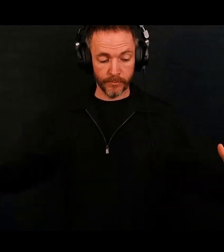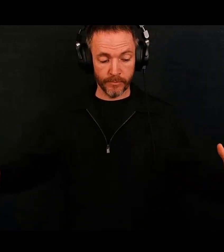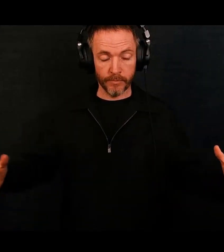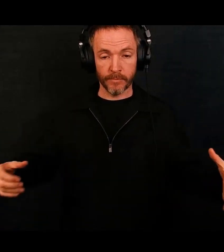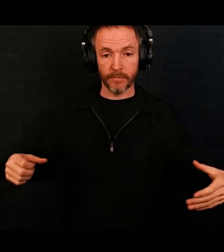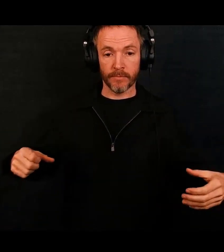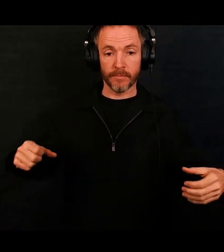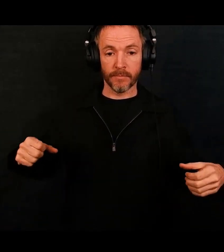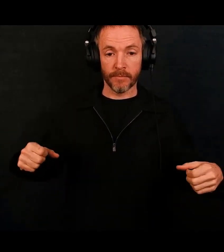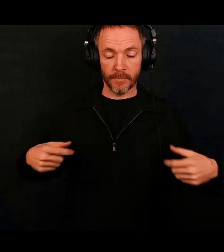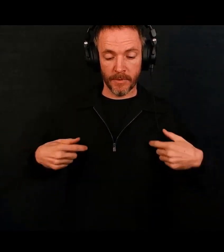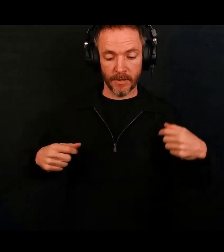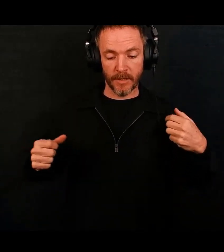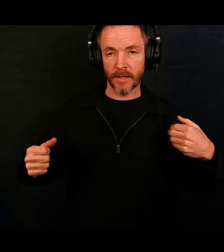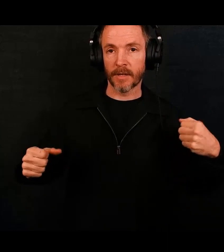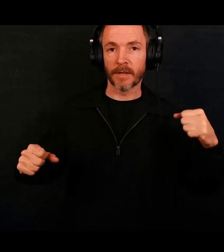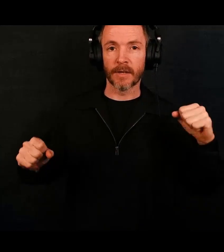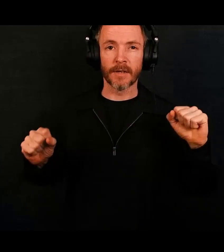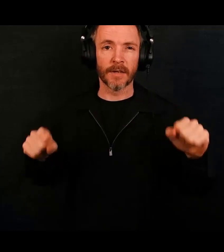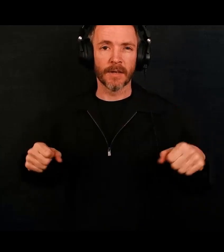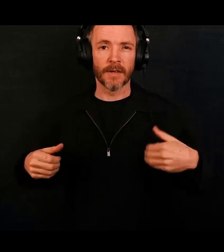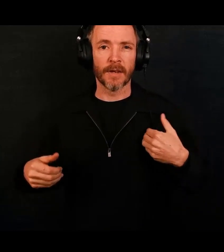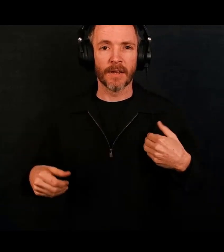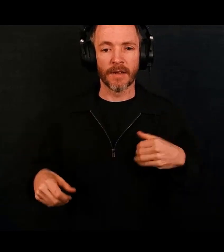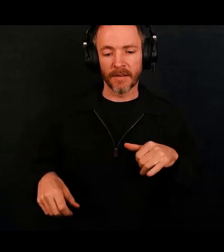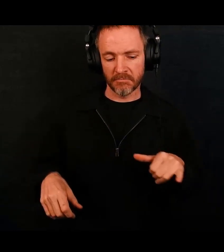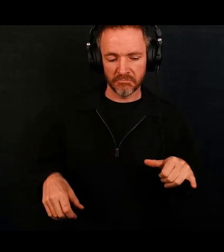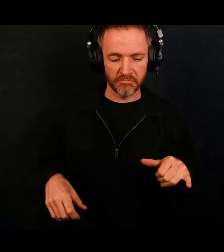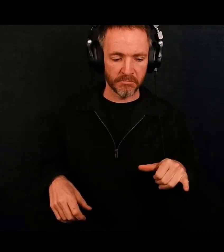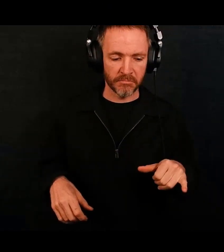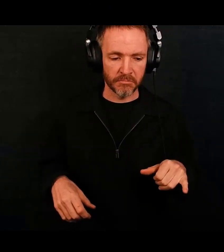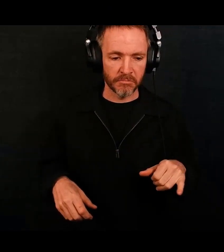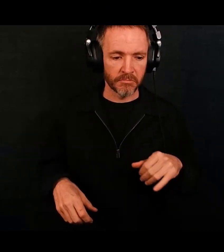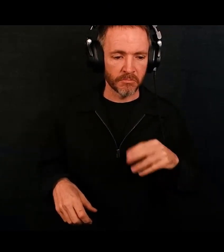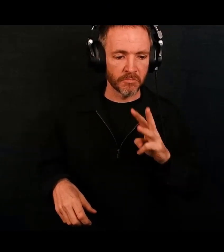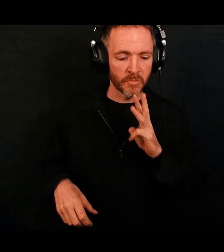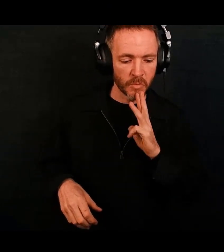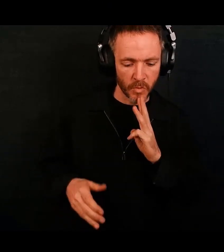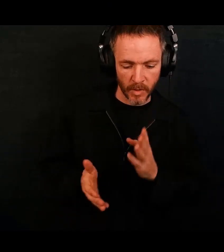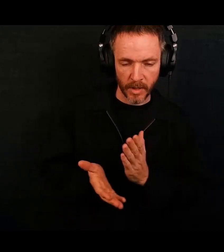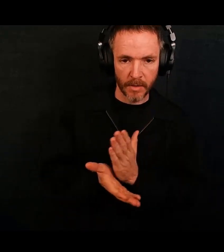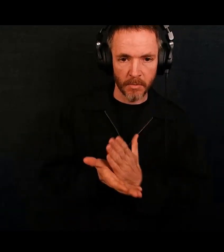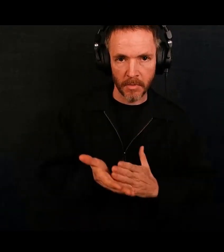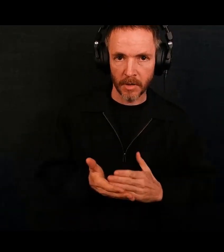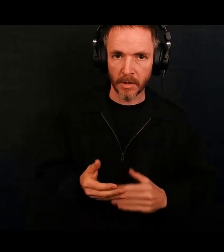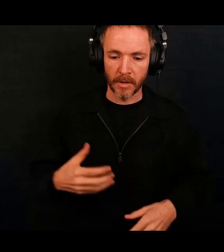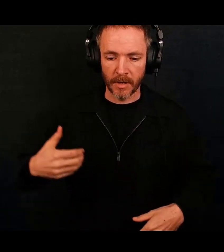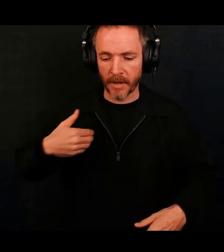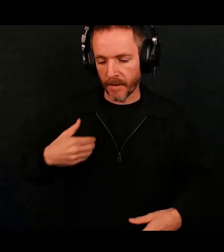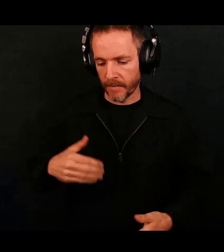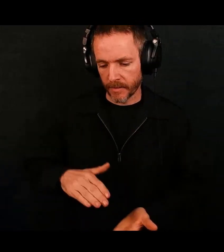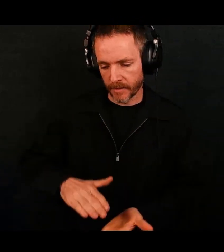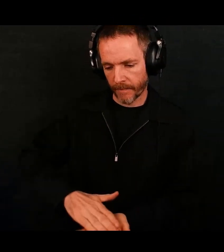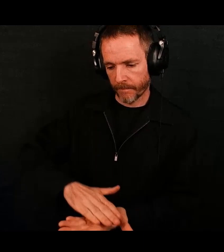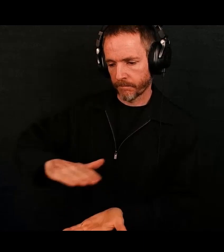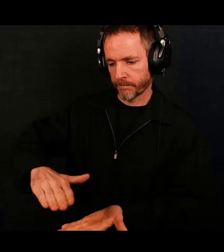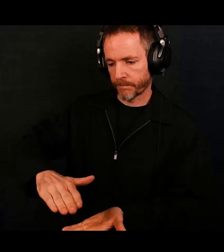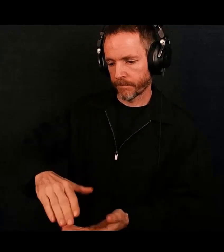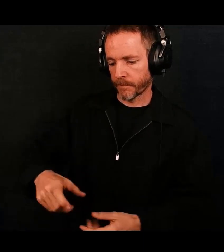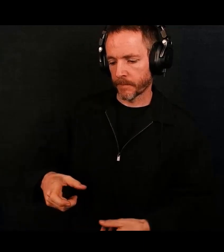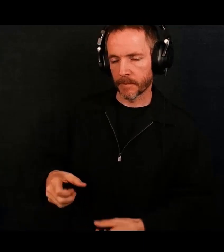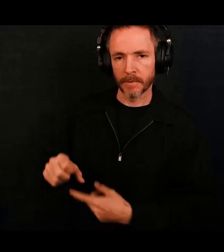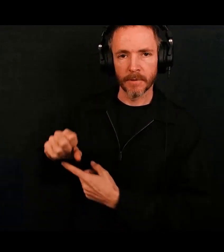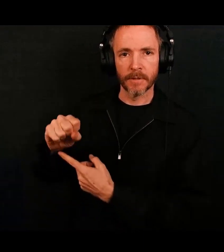And I could have like a wet section. I could have a shelf, whatever, like set soap right here or